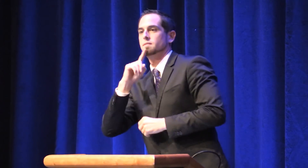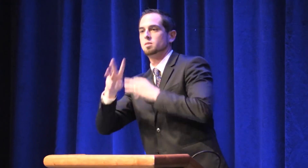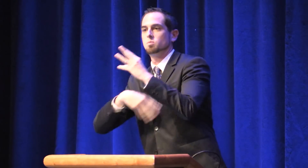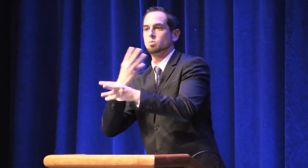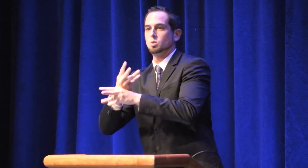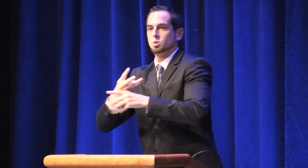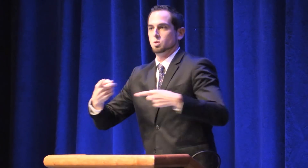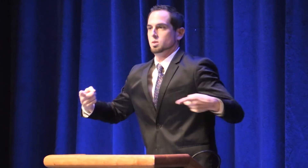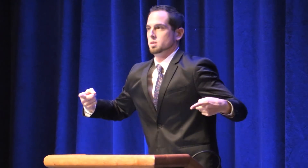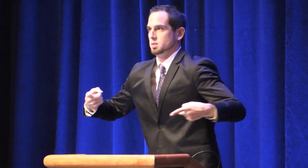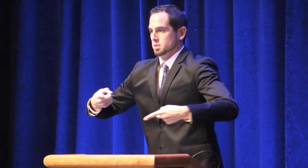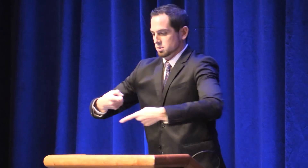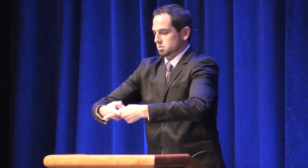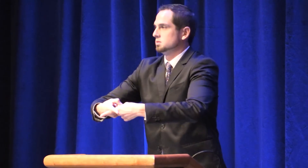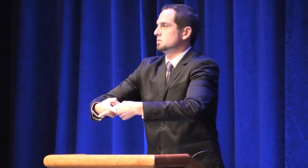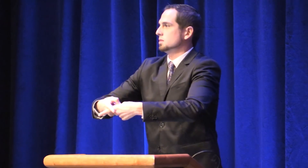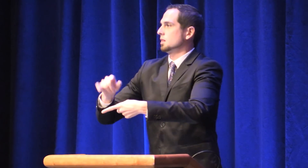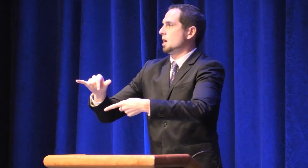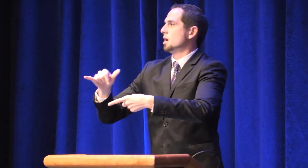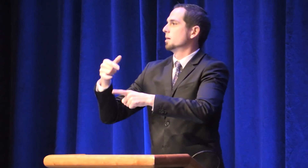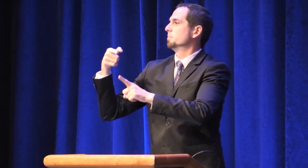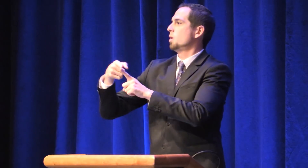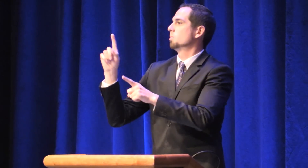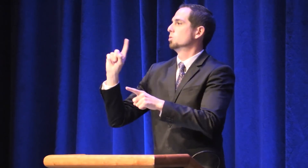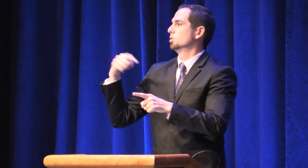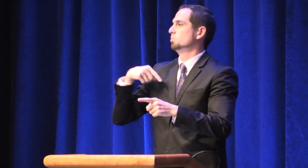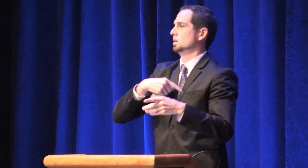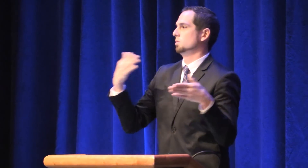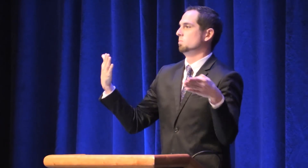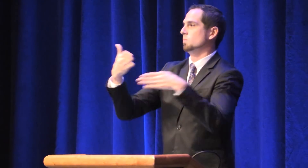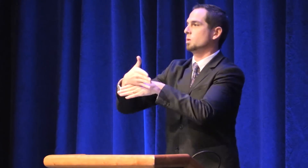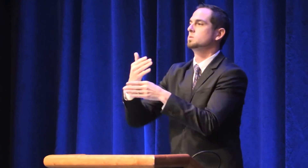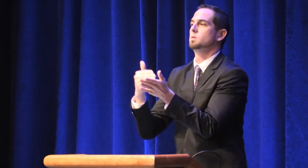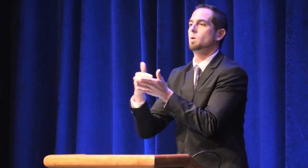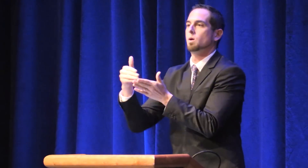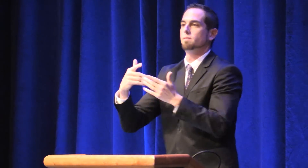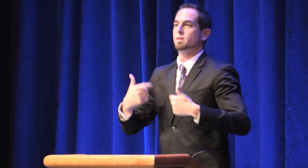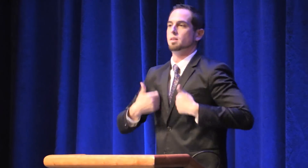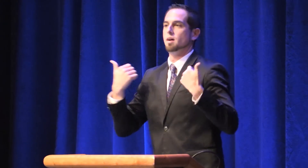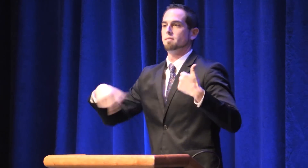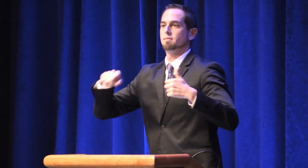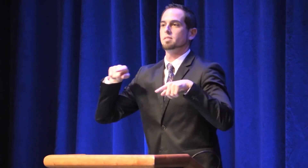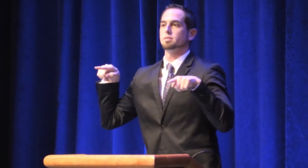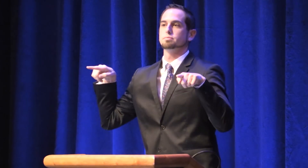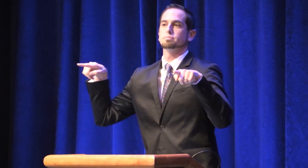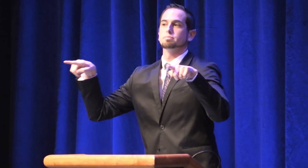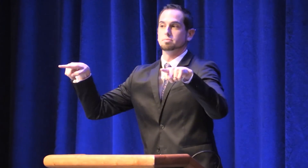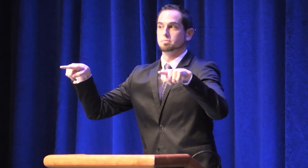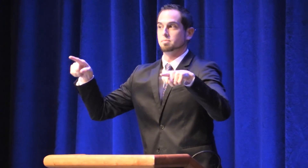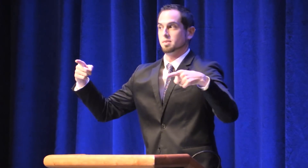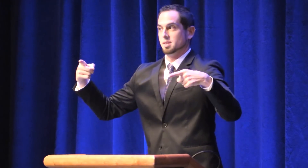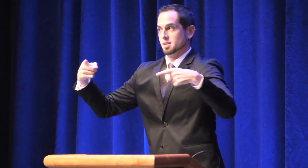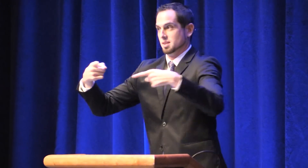of the hearing world and the deaf world, and where they collide or where they might cross